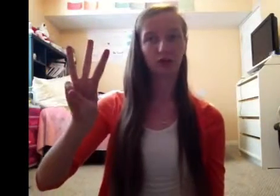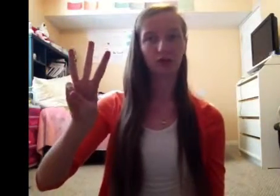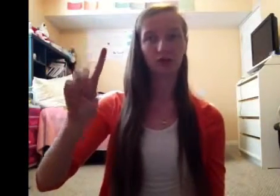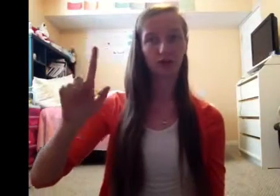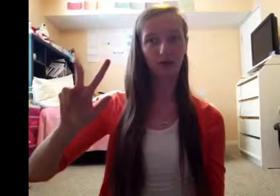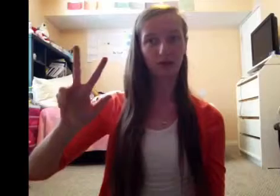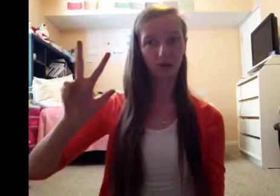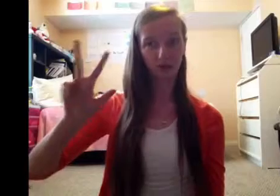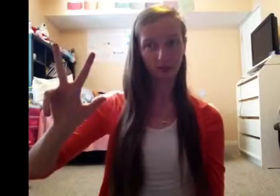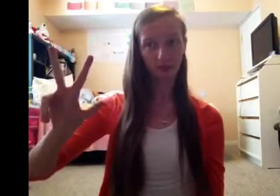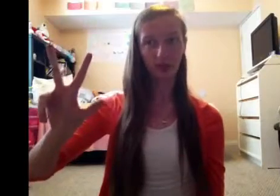go to this, you just 3,